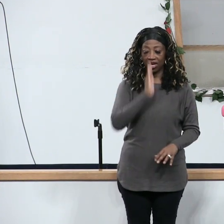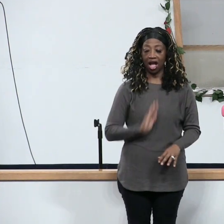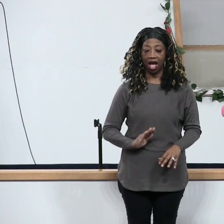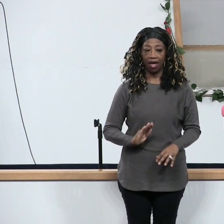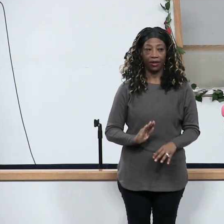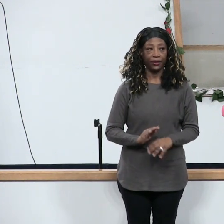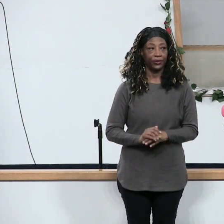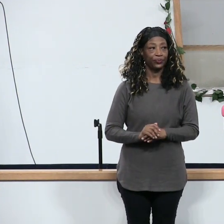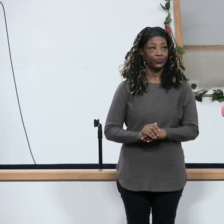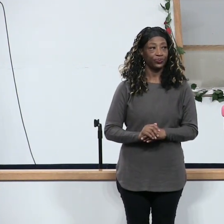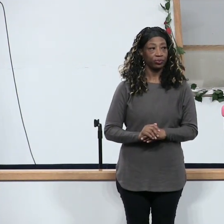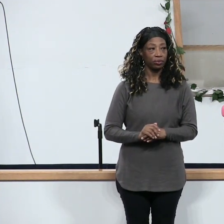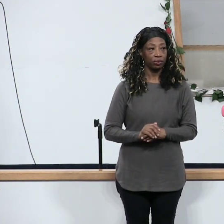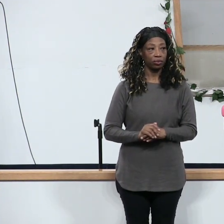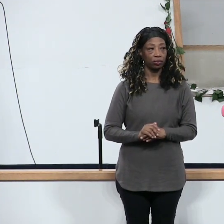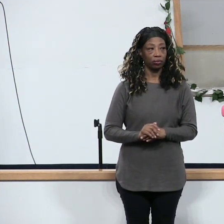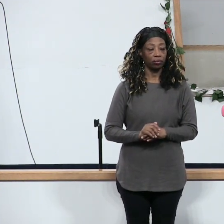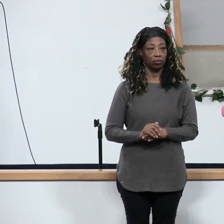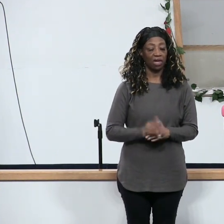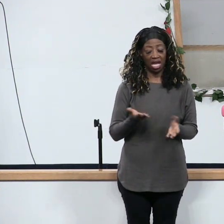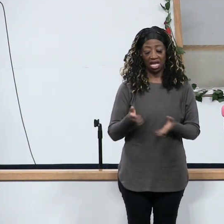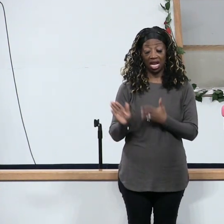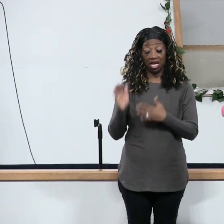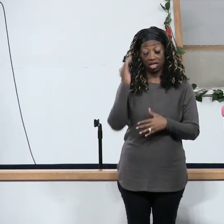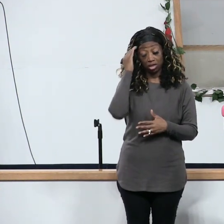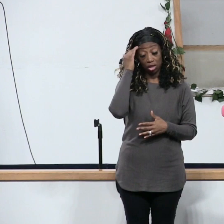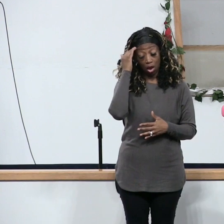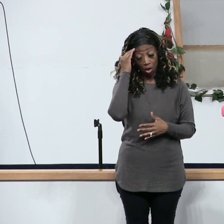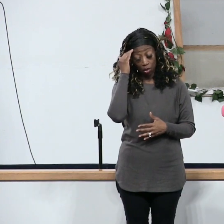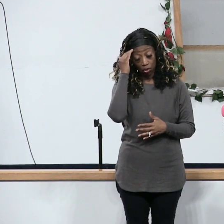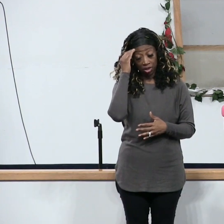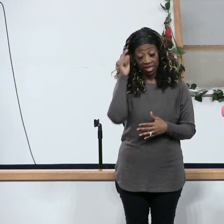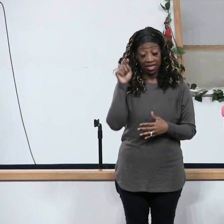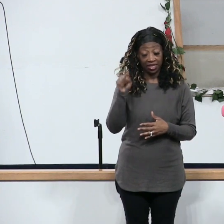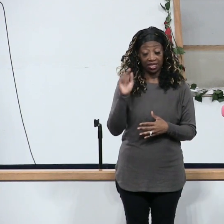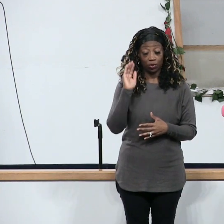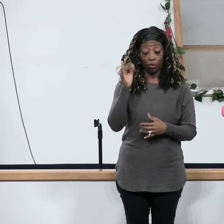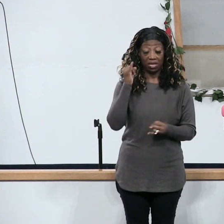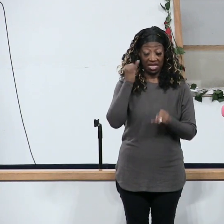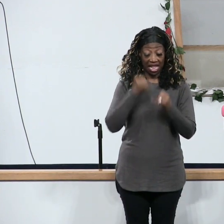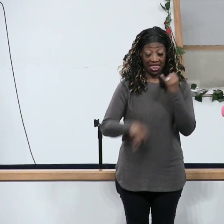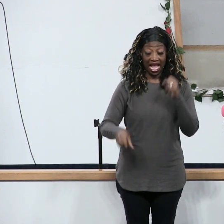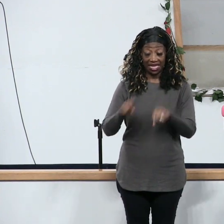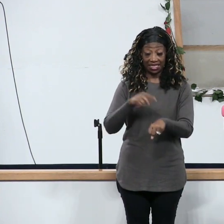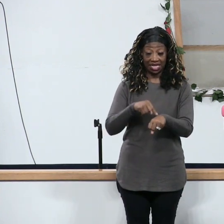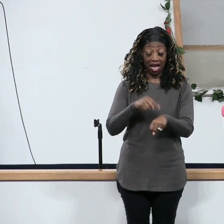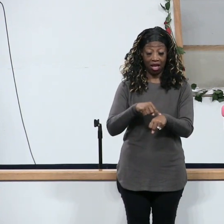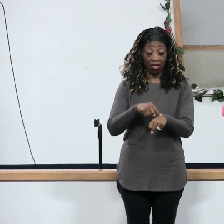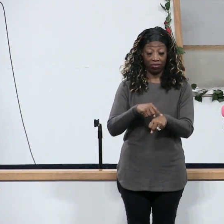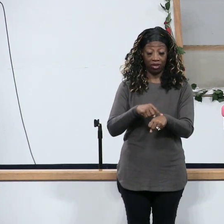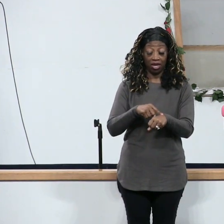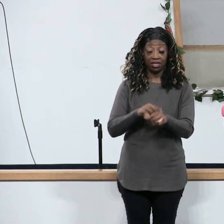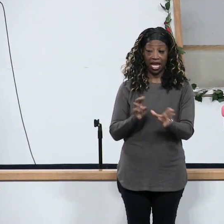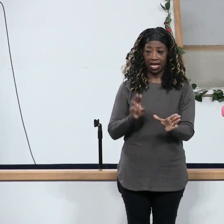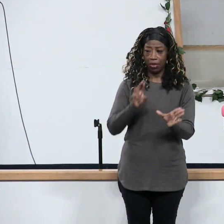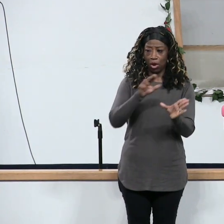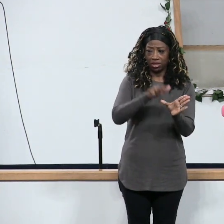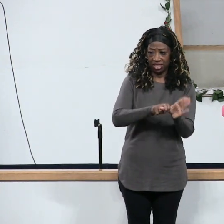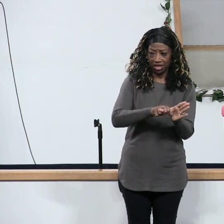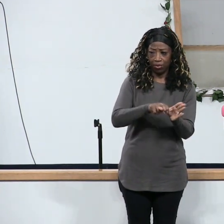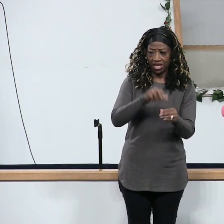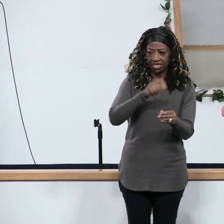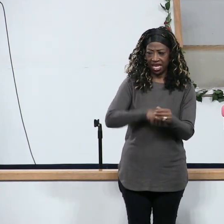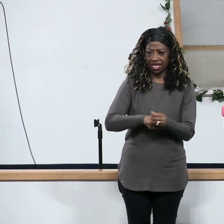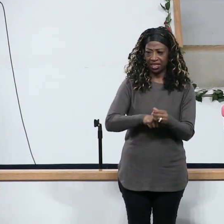He lets the 12 know that this will be the last time he participates in the